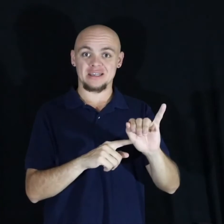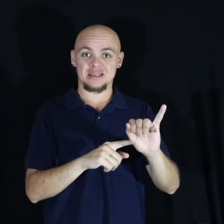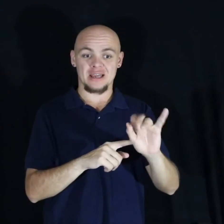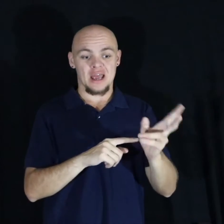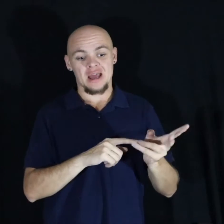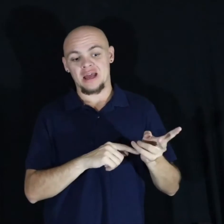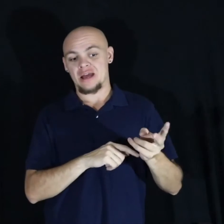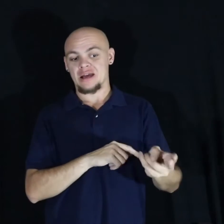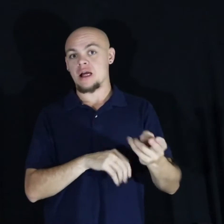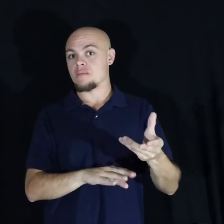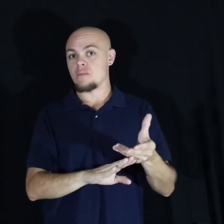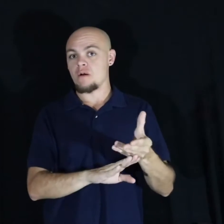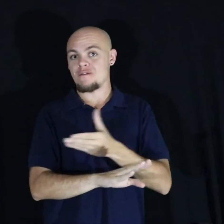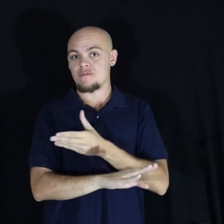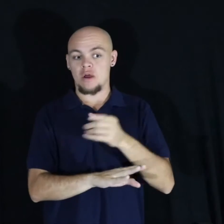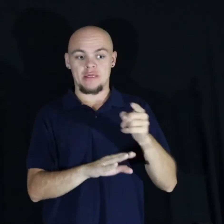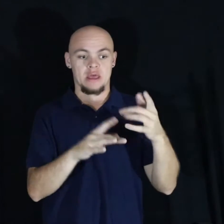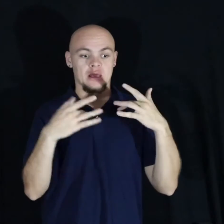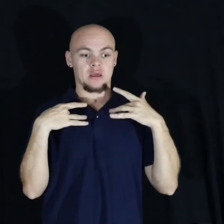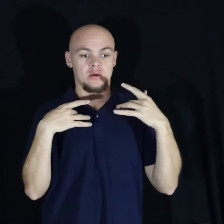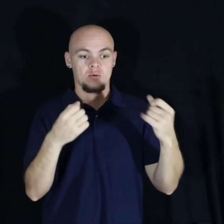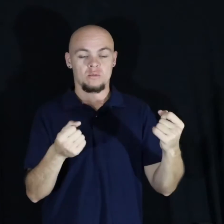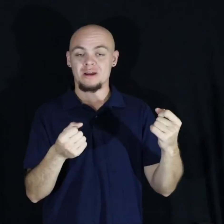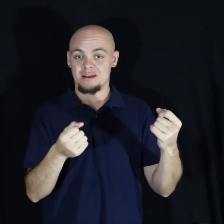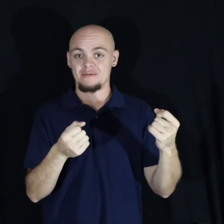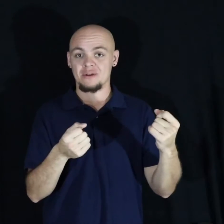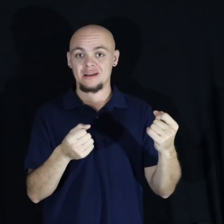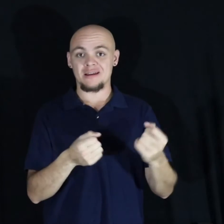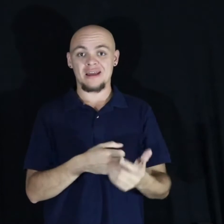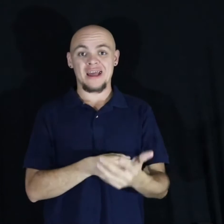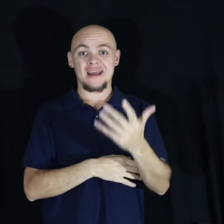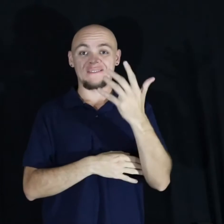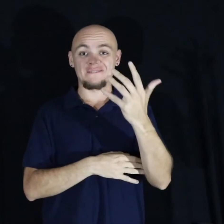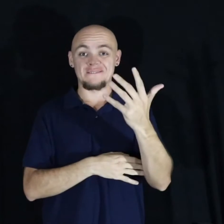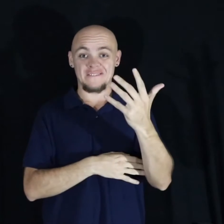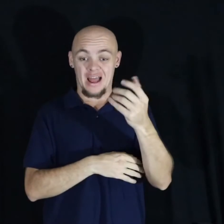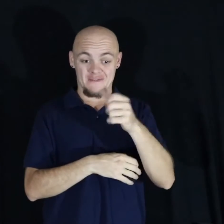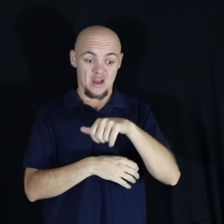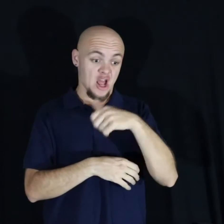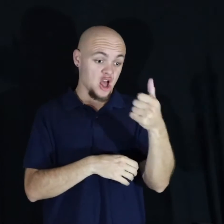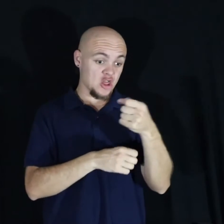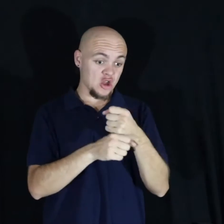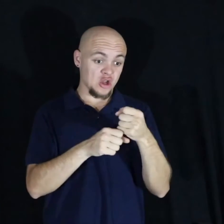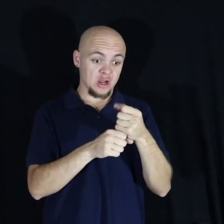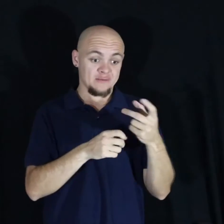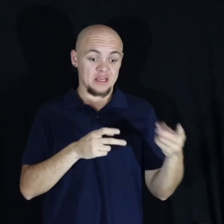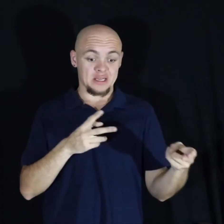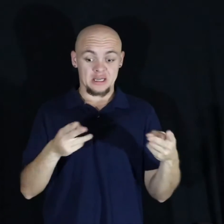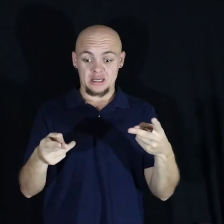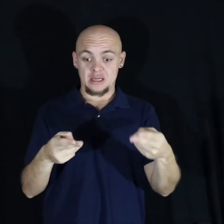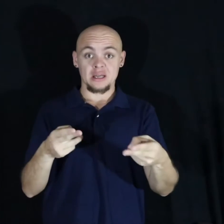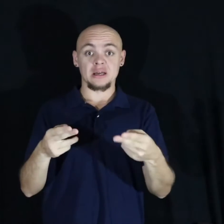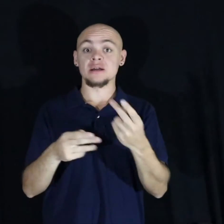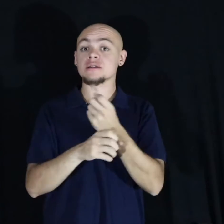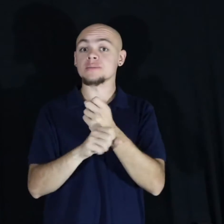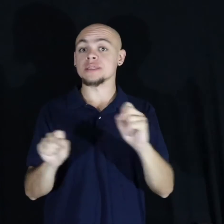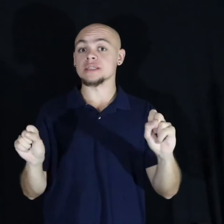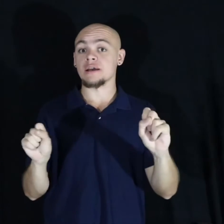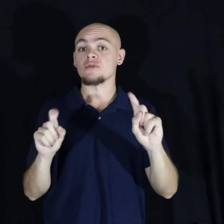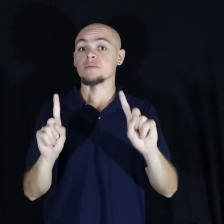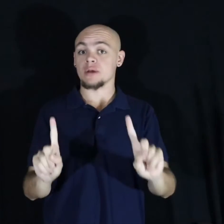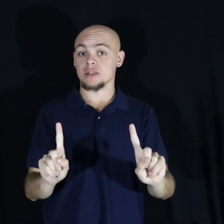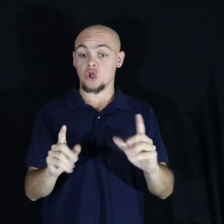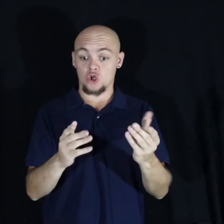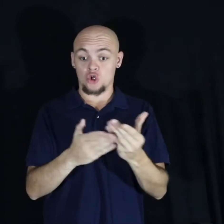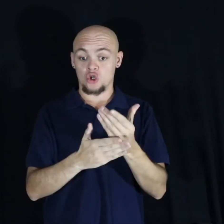down before they even have a chance to recover, and cutting down 5 other coffee plants around them just to be safe. However, new